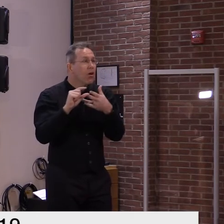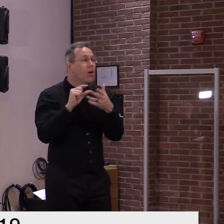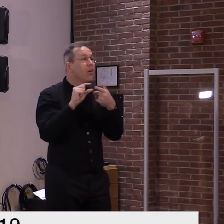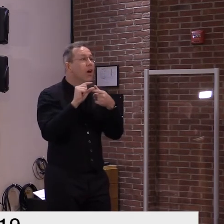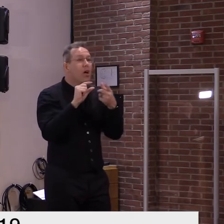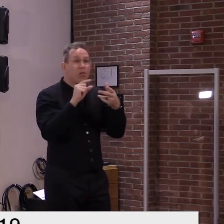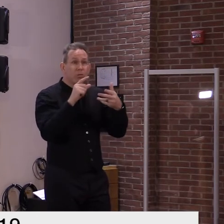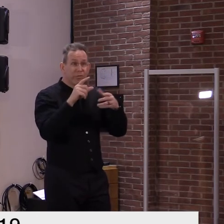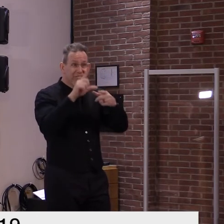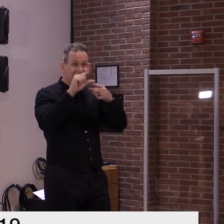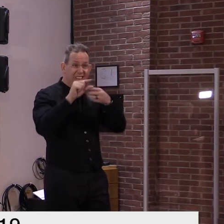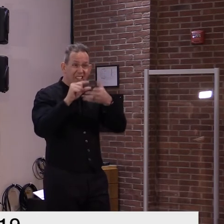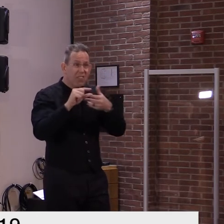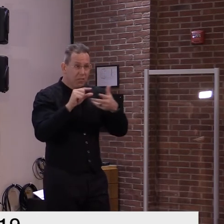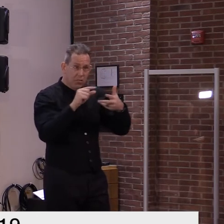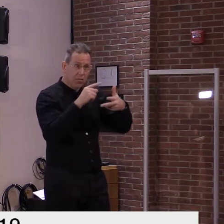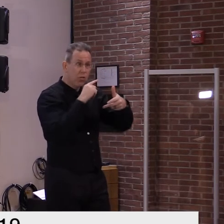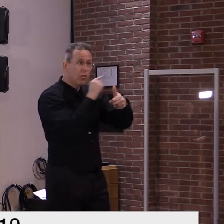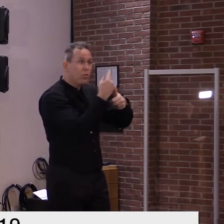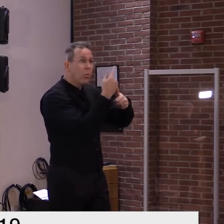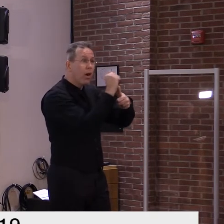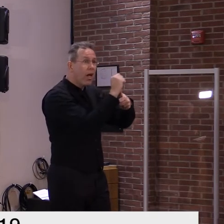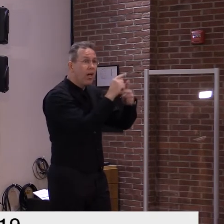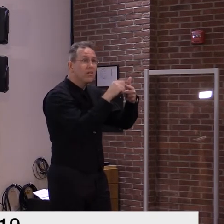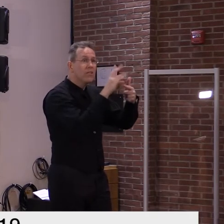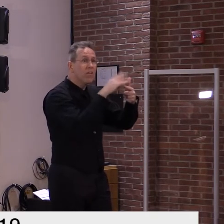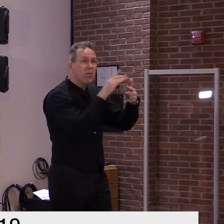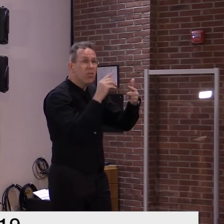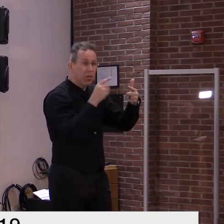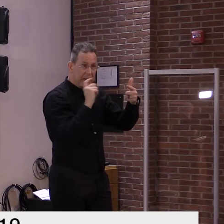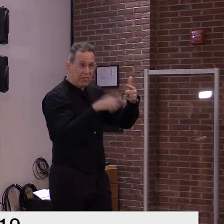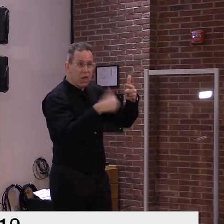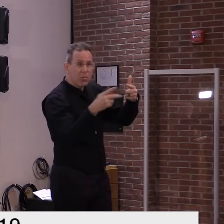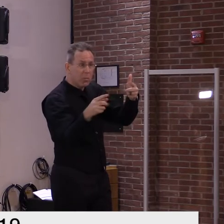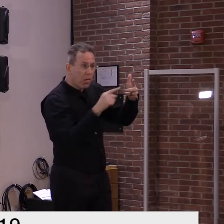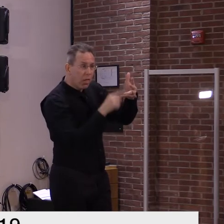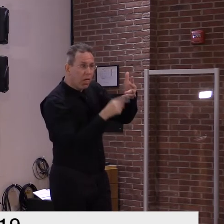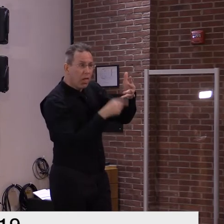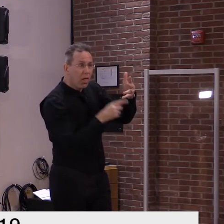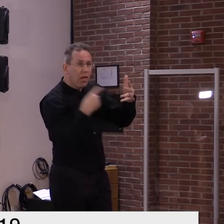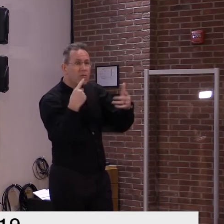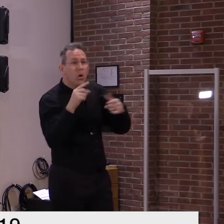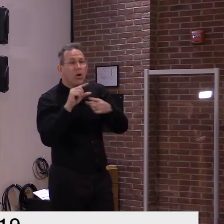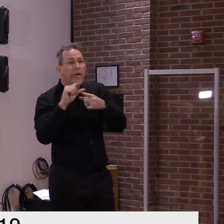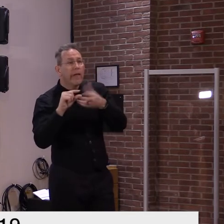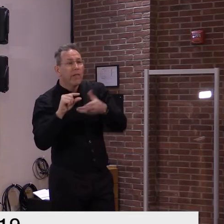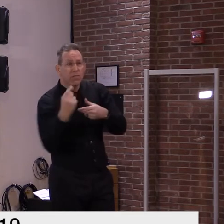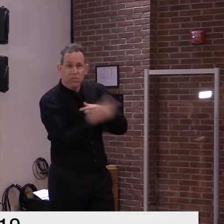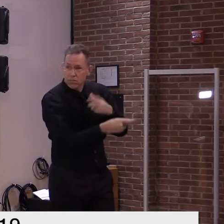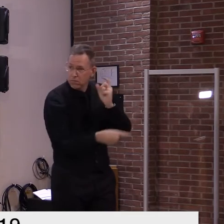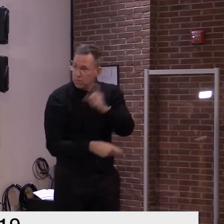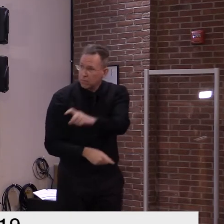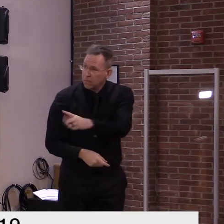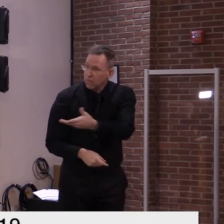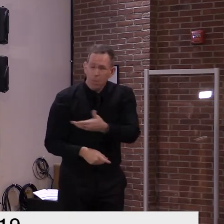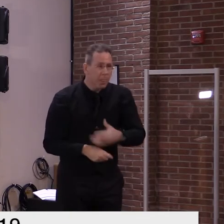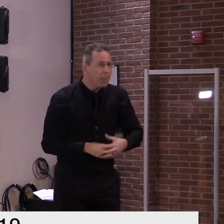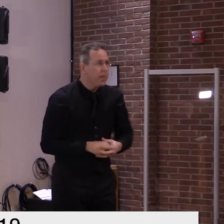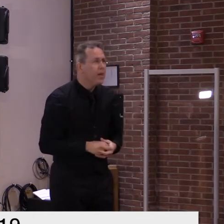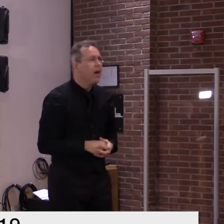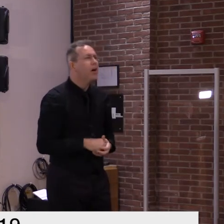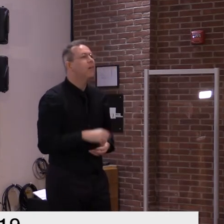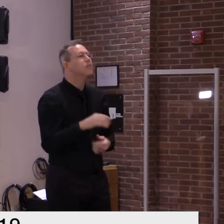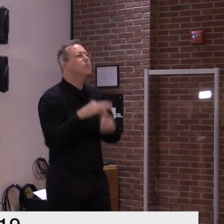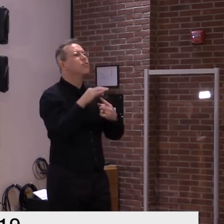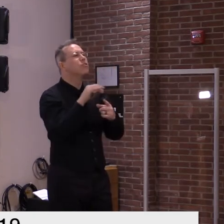In that instance, we will know what that situation is. I just, you asked sort of in the previous